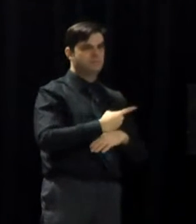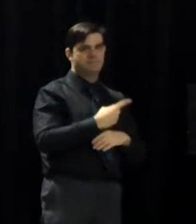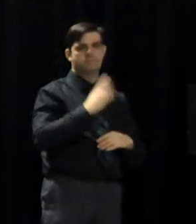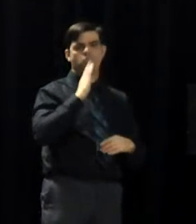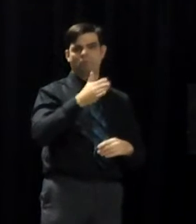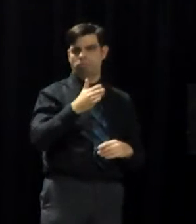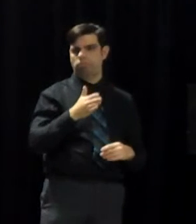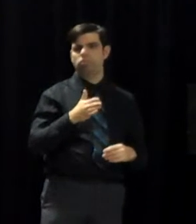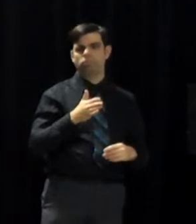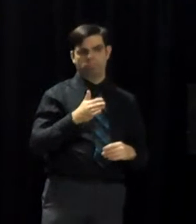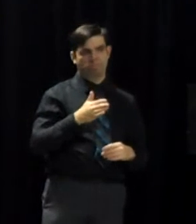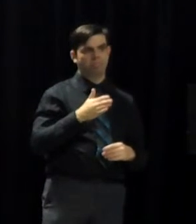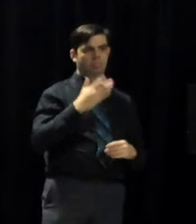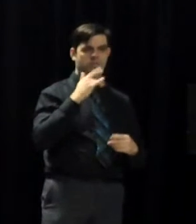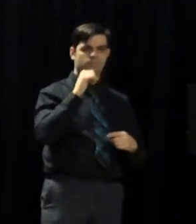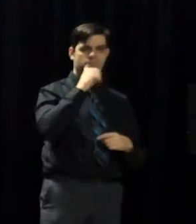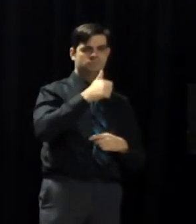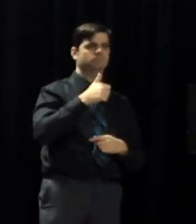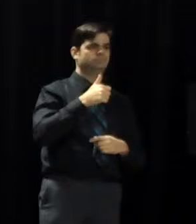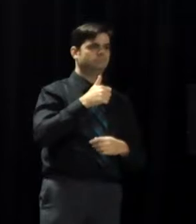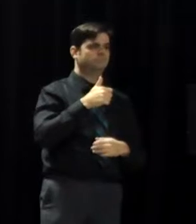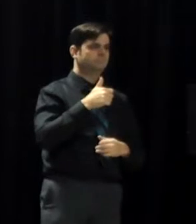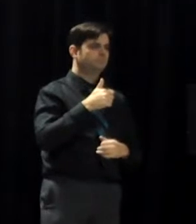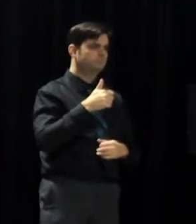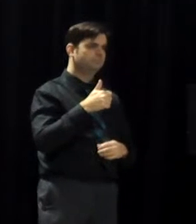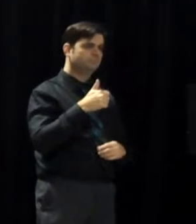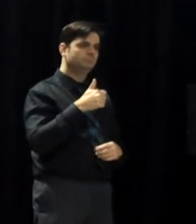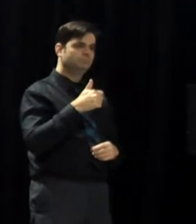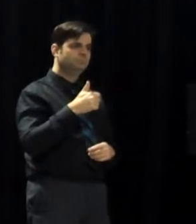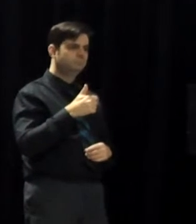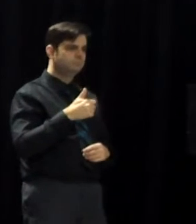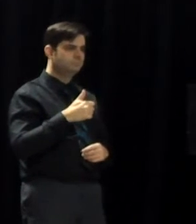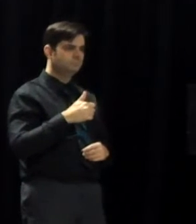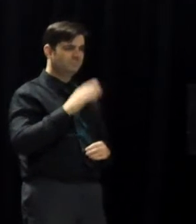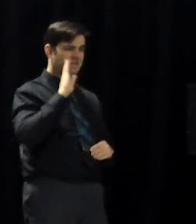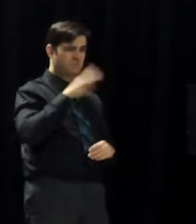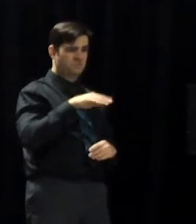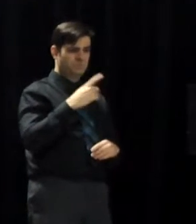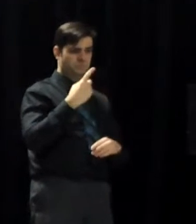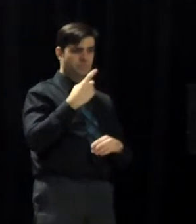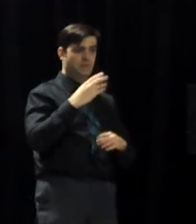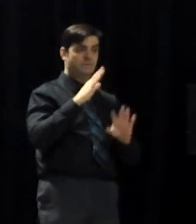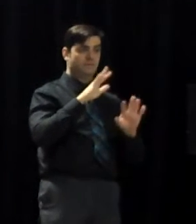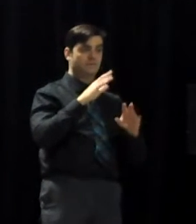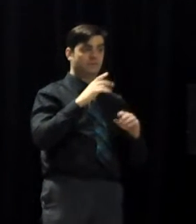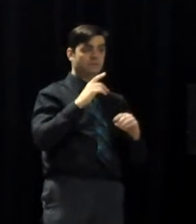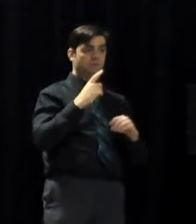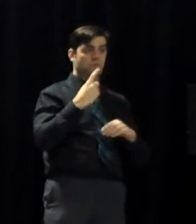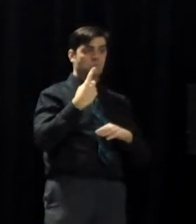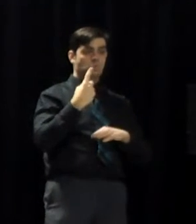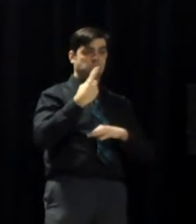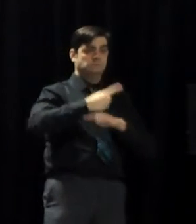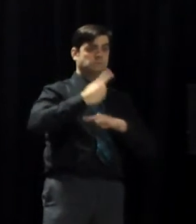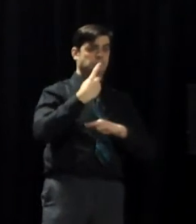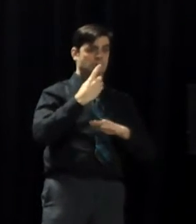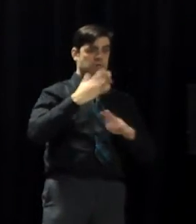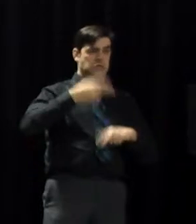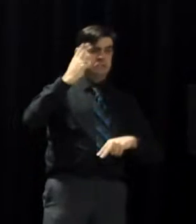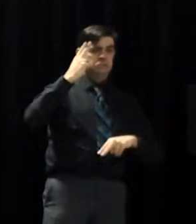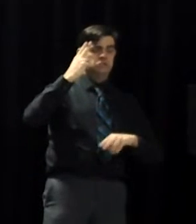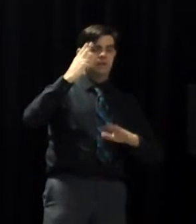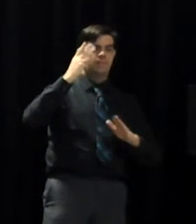one-day occurrence and we get some relief back down to the 300 range where we were, but we're going to find